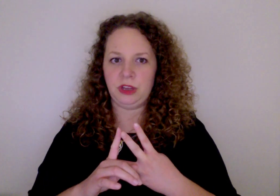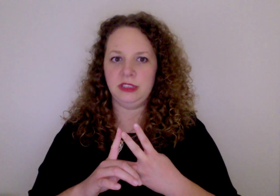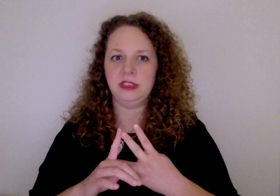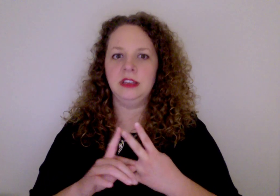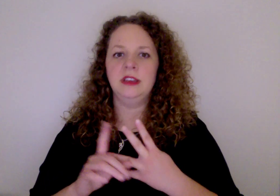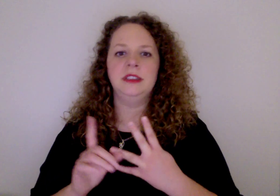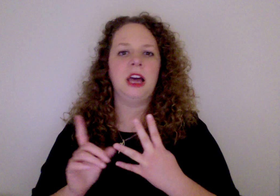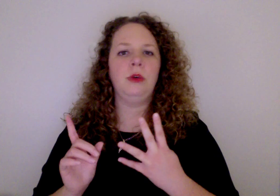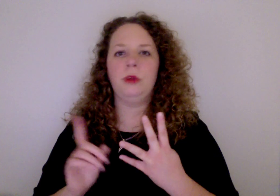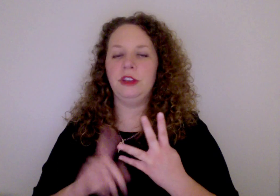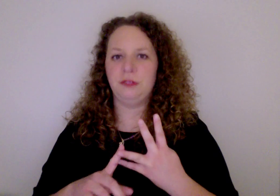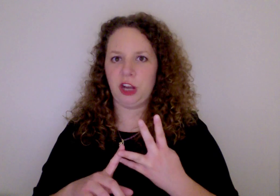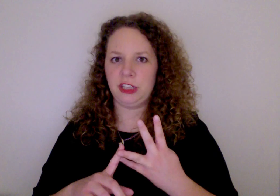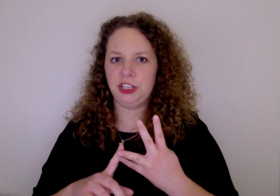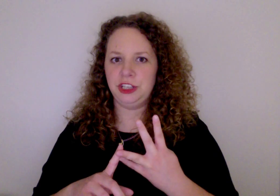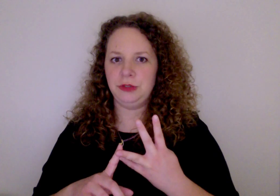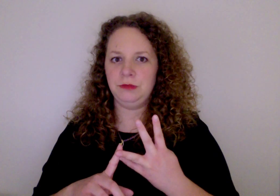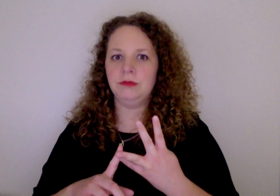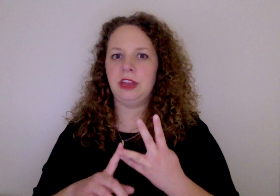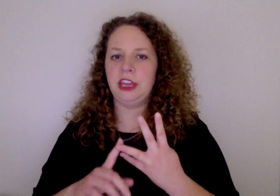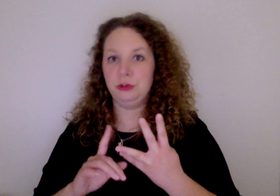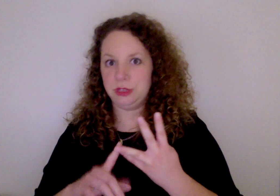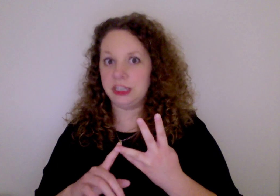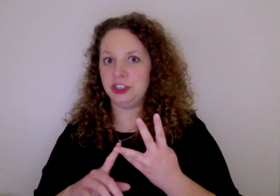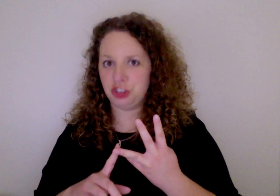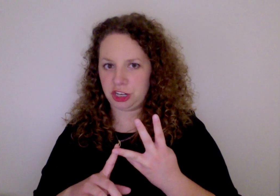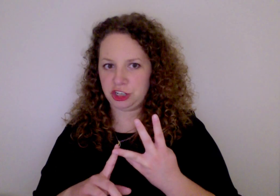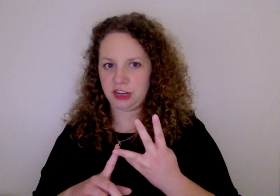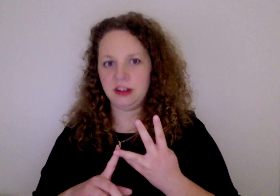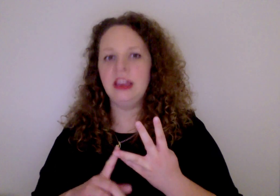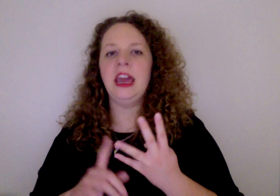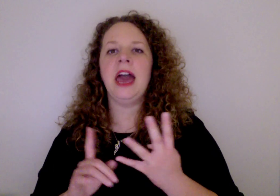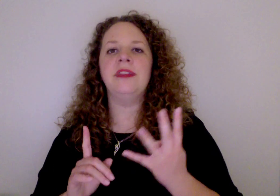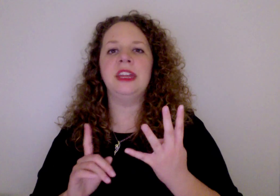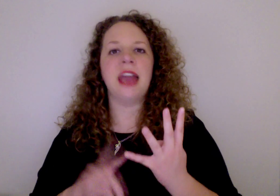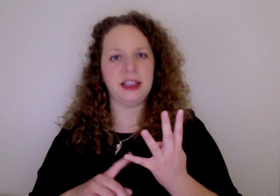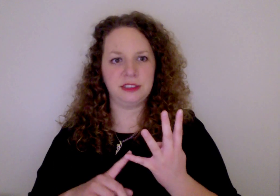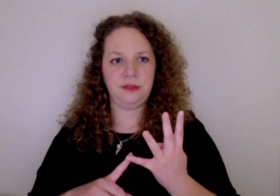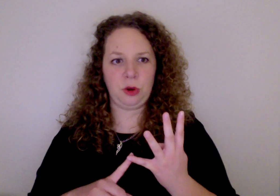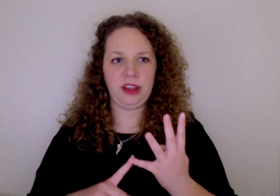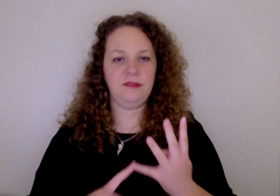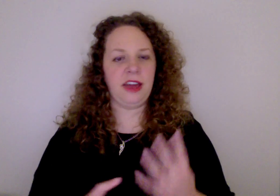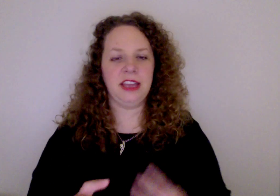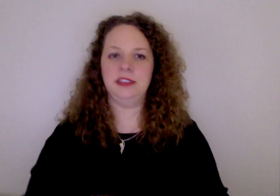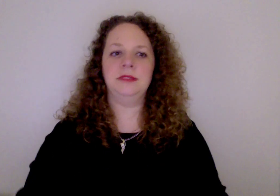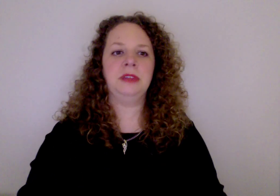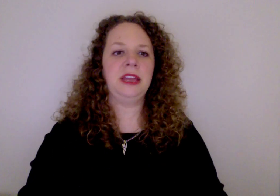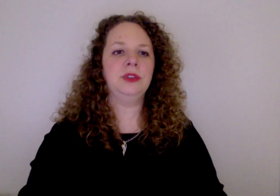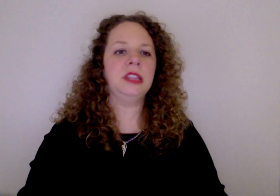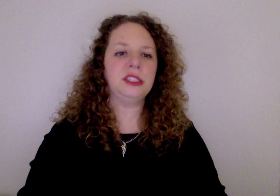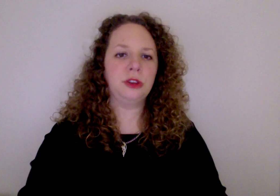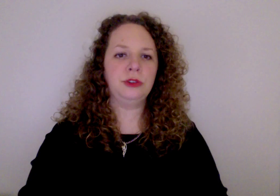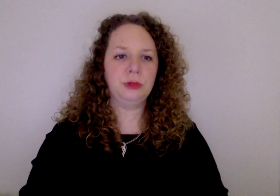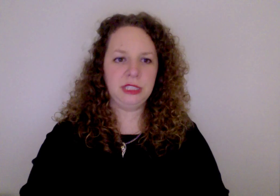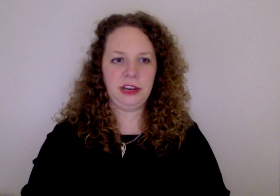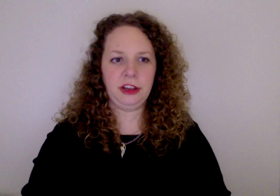was, tell what you forgot to do, okay? Use the conjunction, and then ask for advice. Okay, so let's go to a scenario